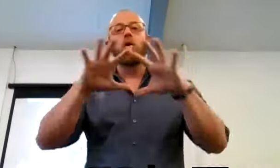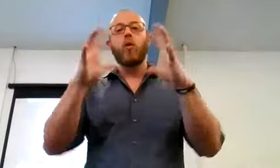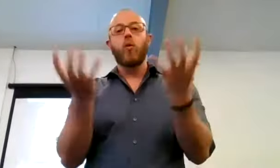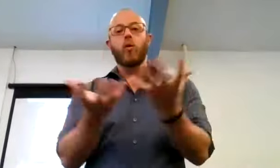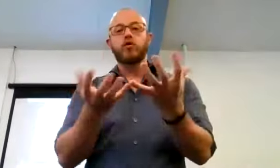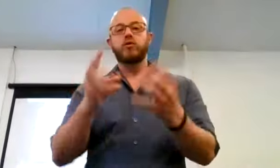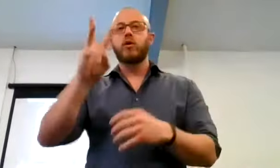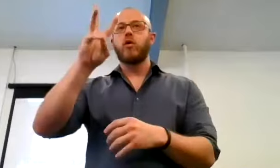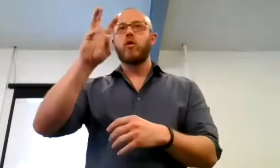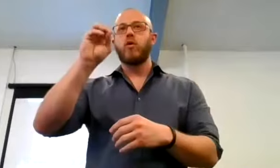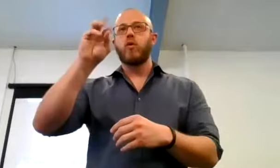people may sign world